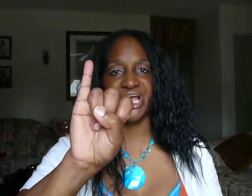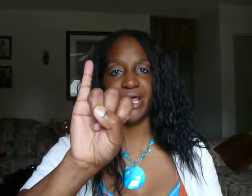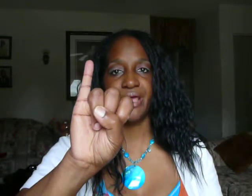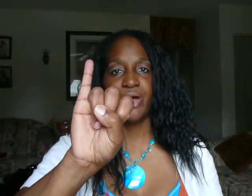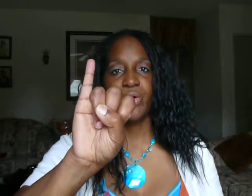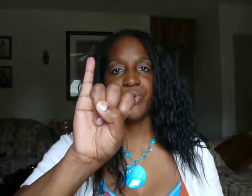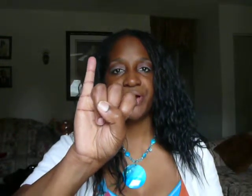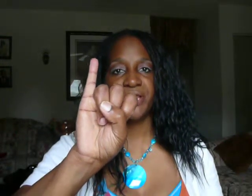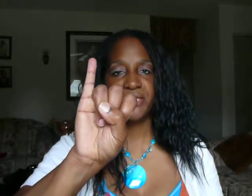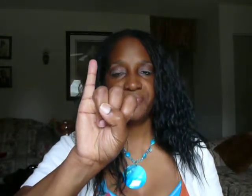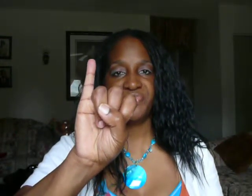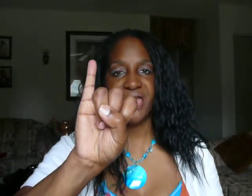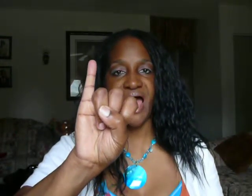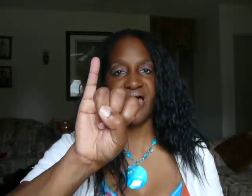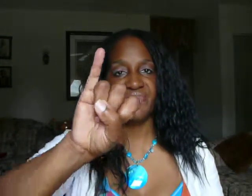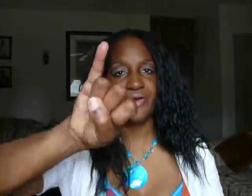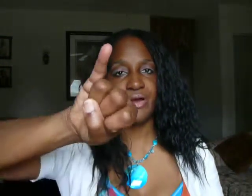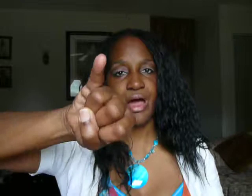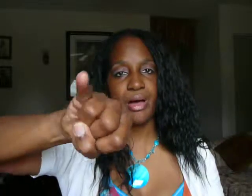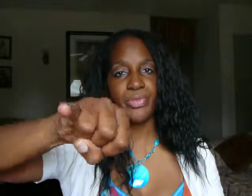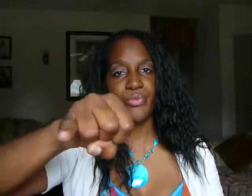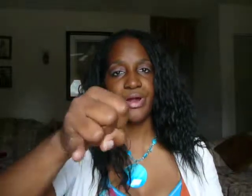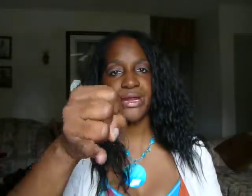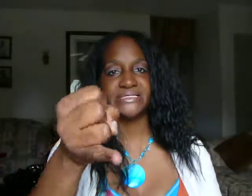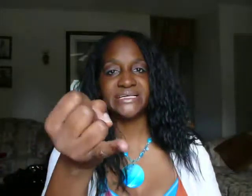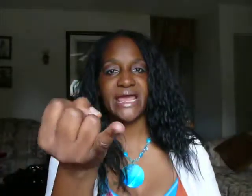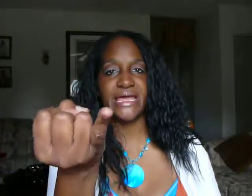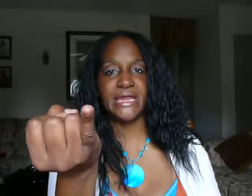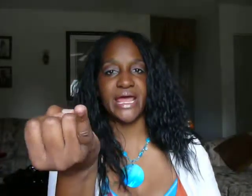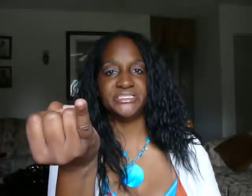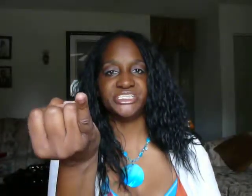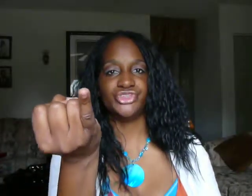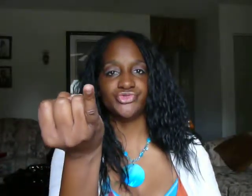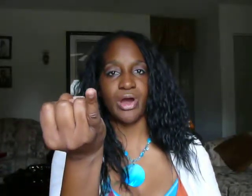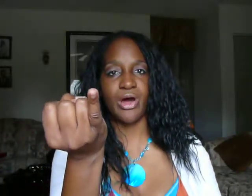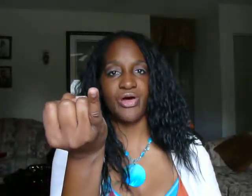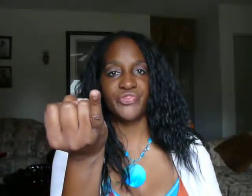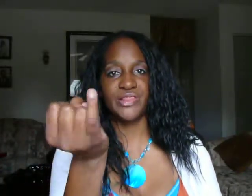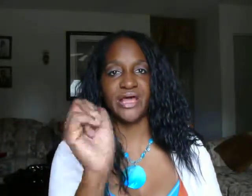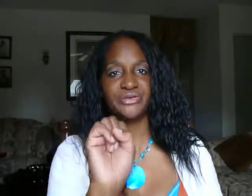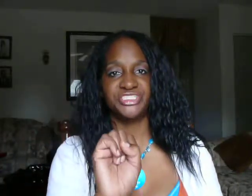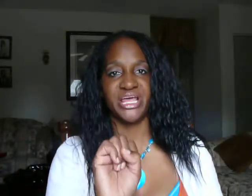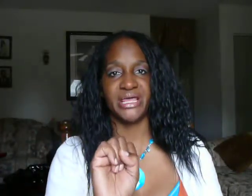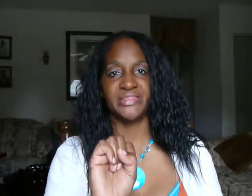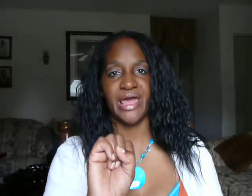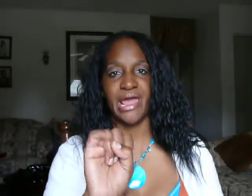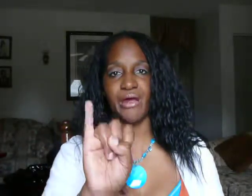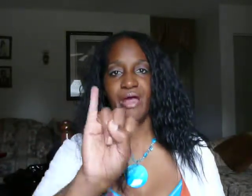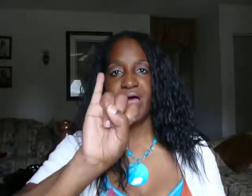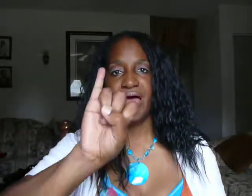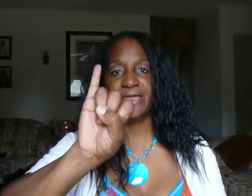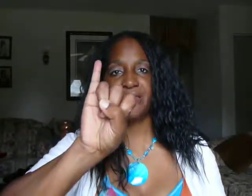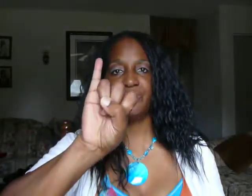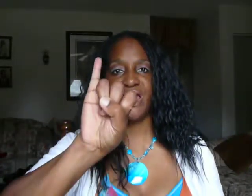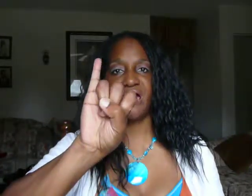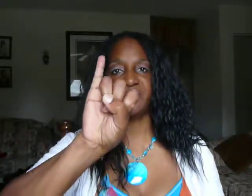J, we're going to keep the I finger up, but we're going to take it and just draw the letter J in the air. Again, we have the